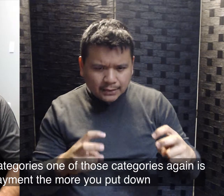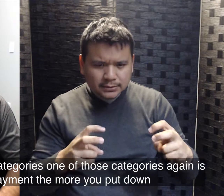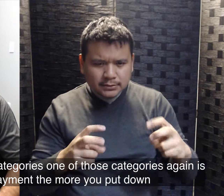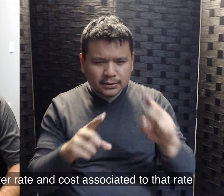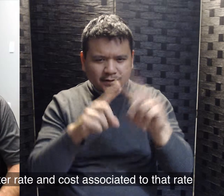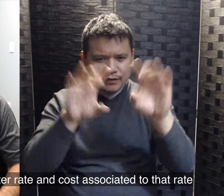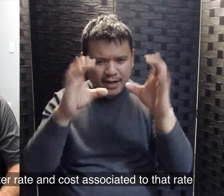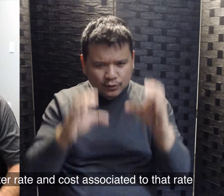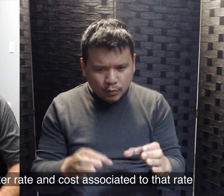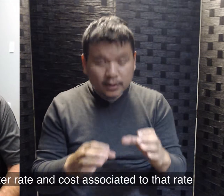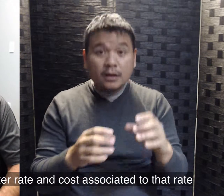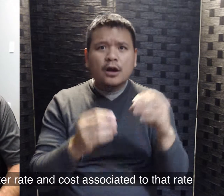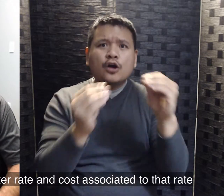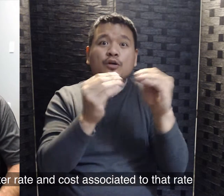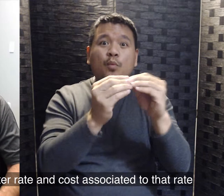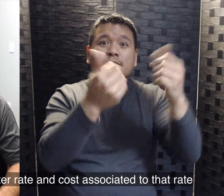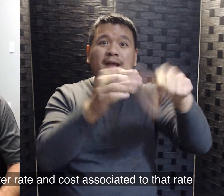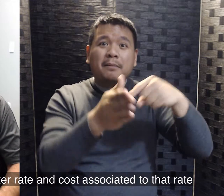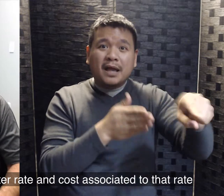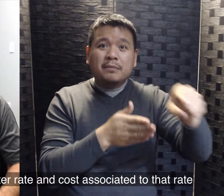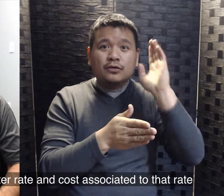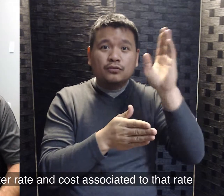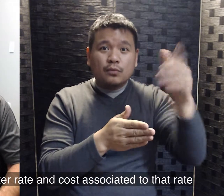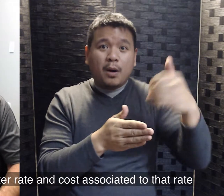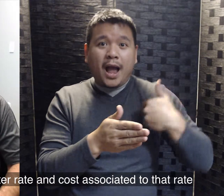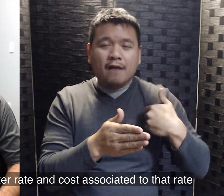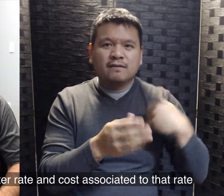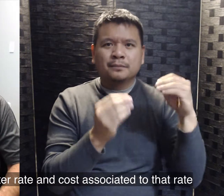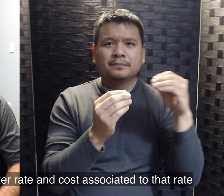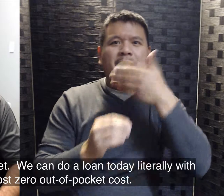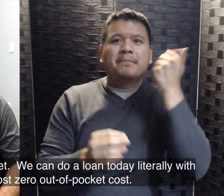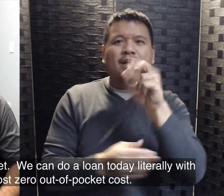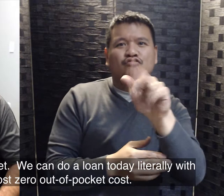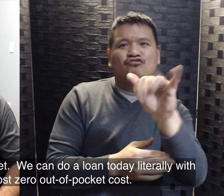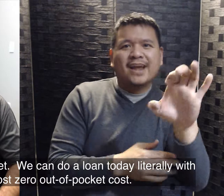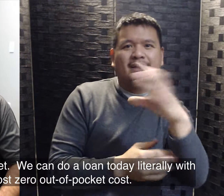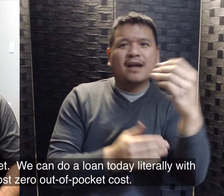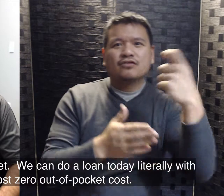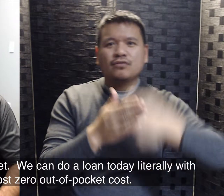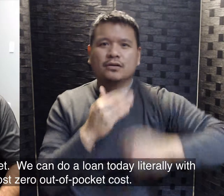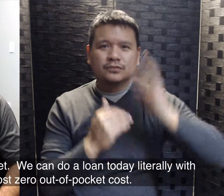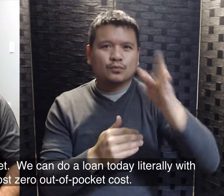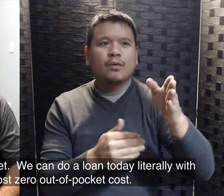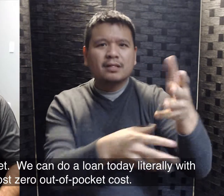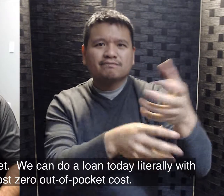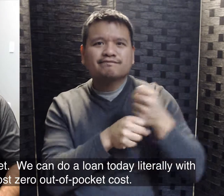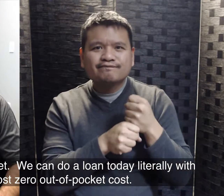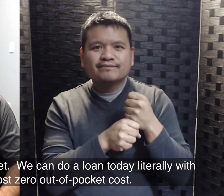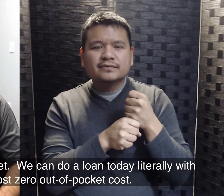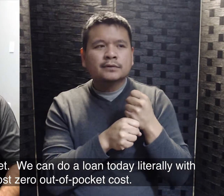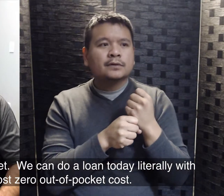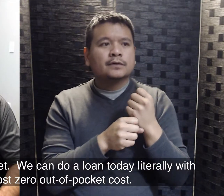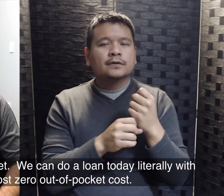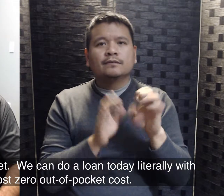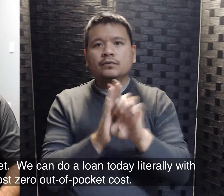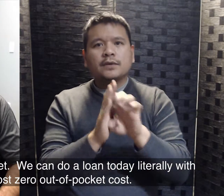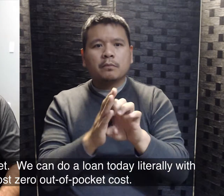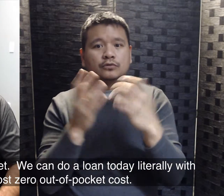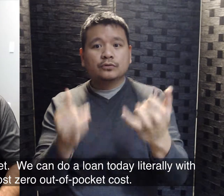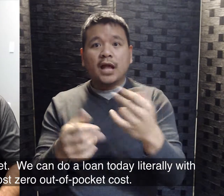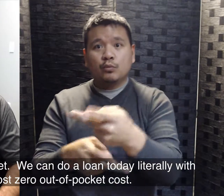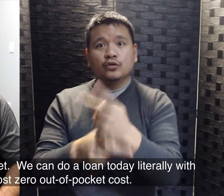more you put down, normally the better rate and cost associated to that rate you're going to get. We can do a loan today, literally,